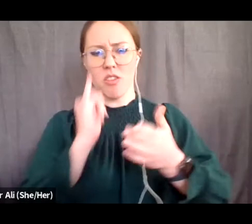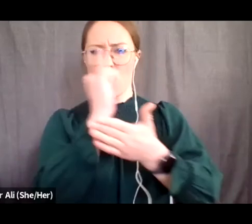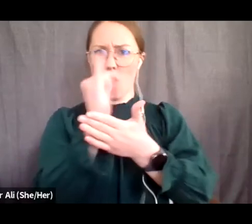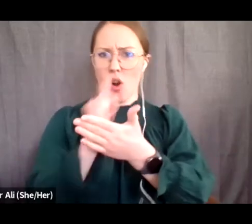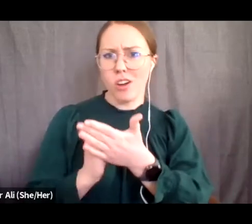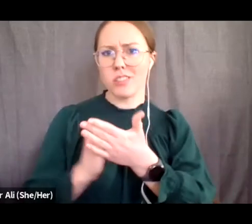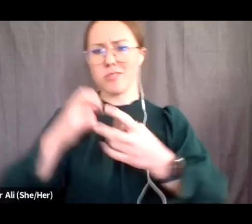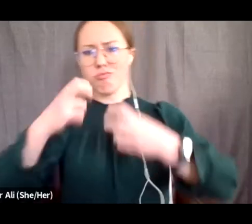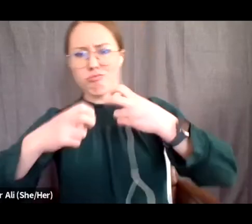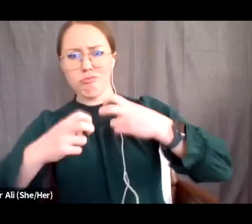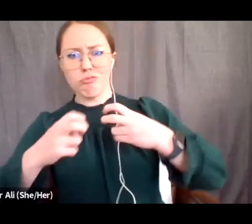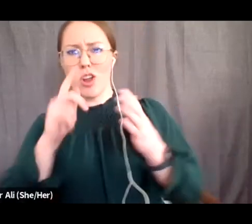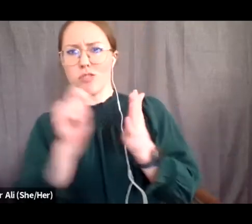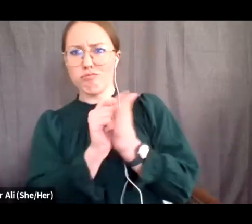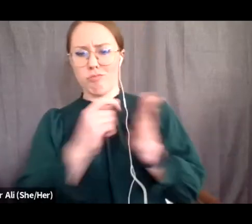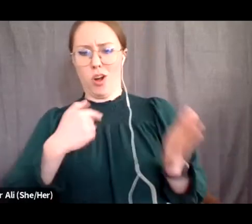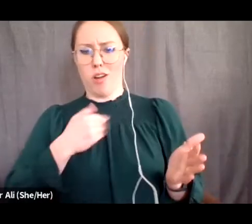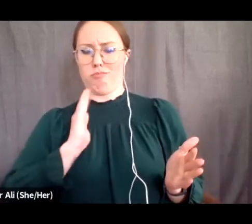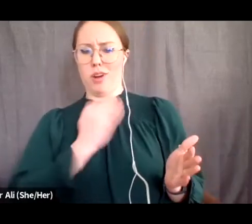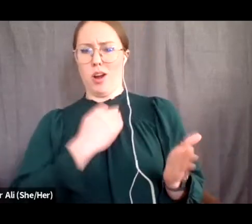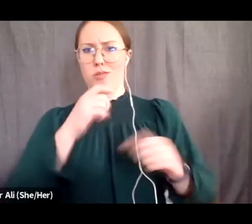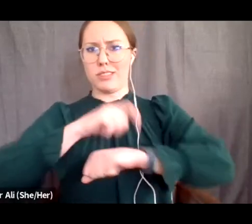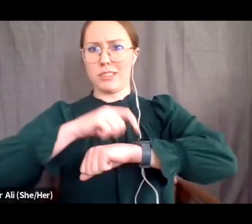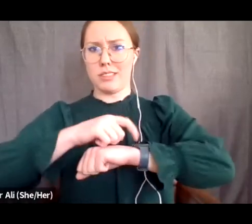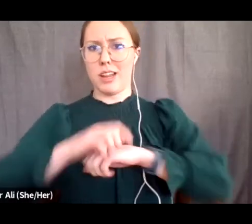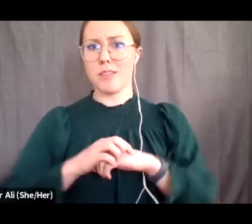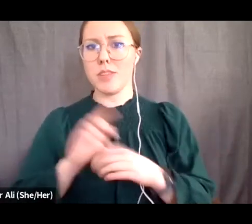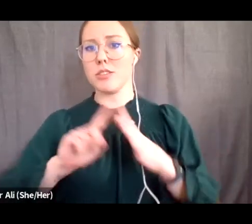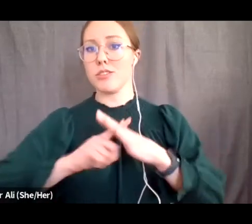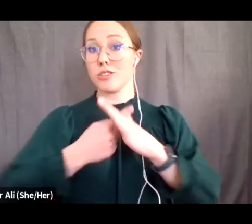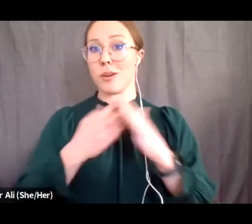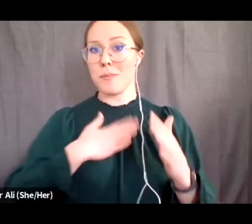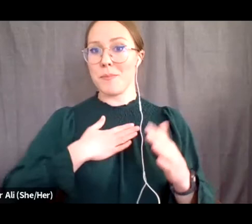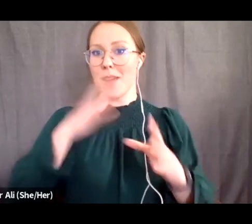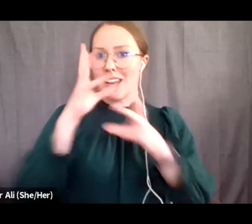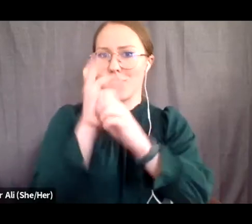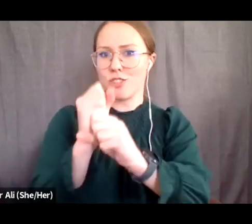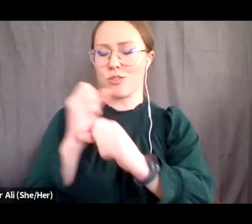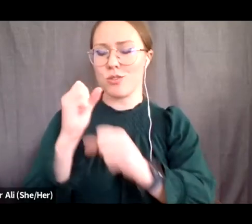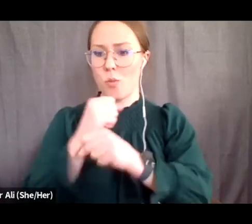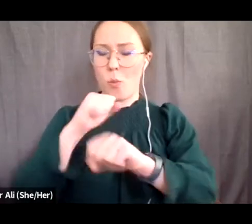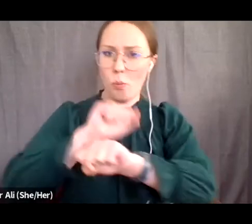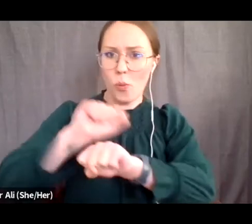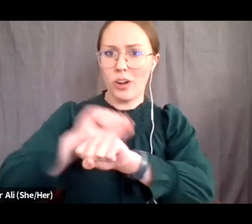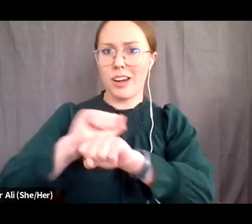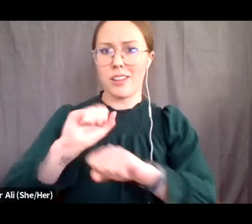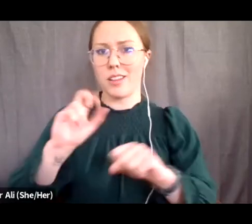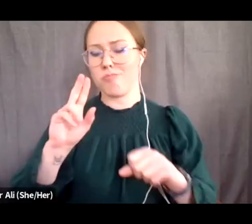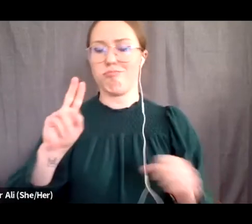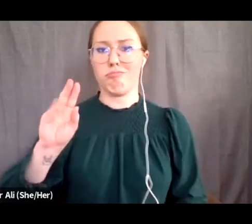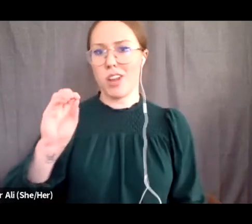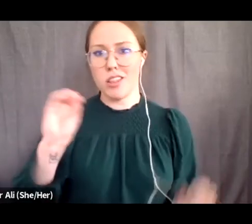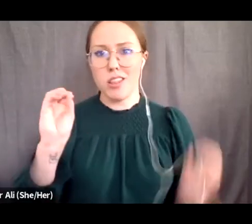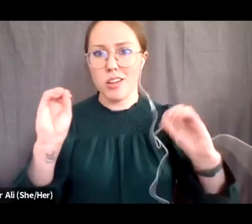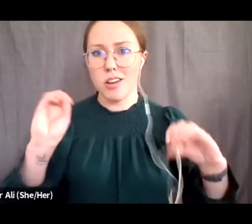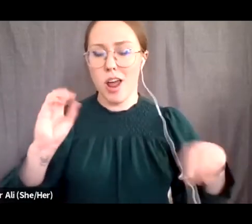our time. Thus began my interest in working in the nonprofit sector. As I stood at a